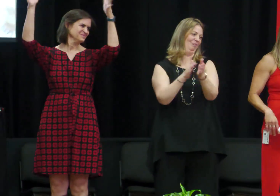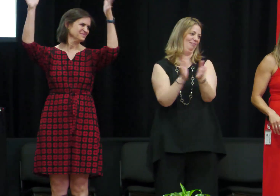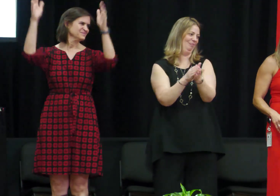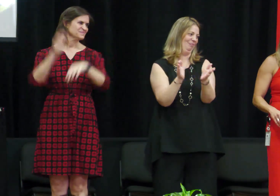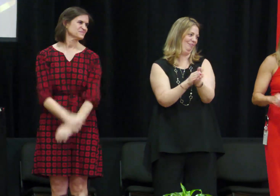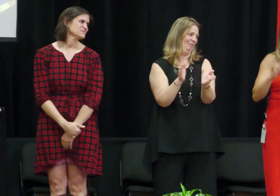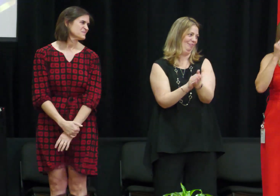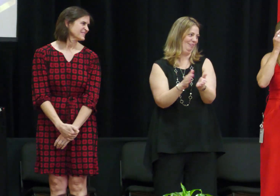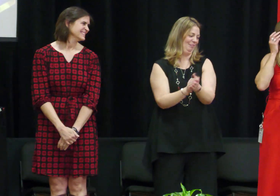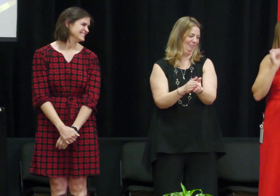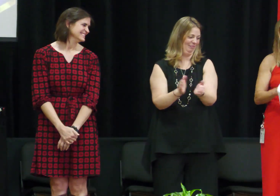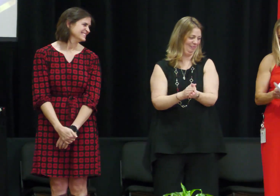crowd.